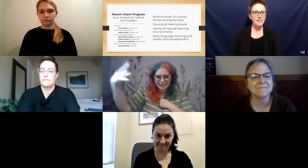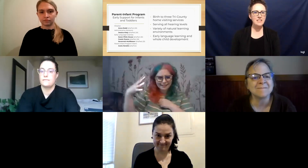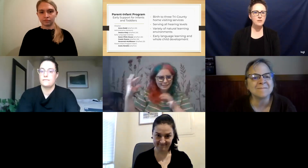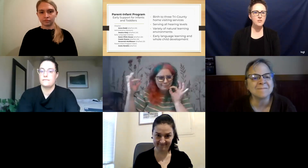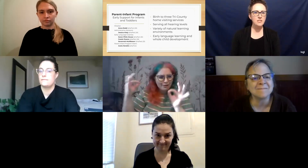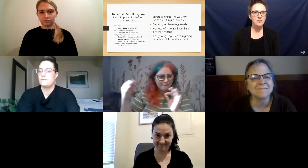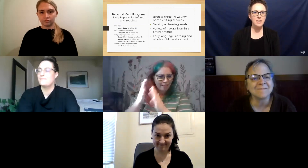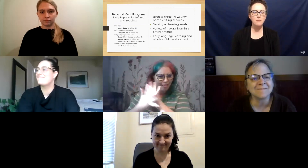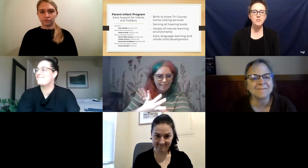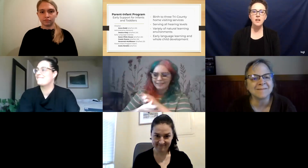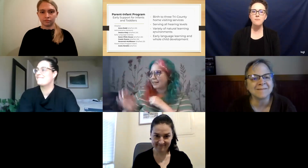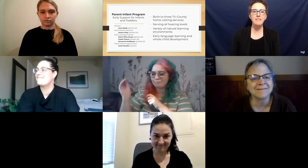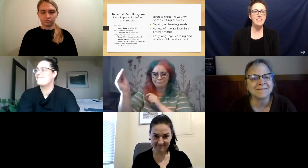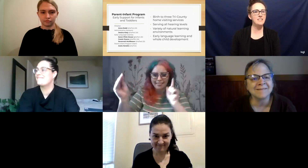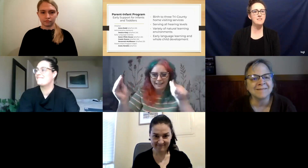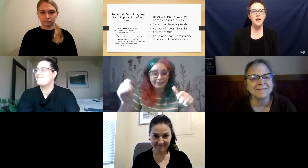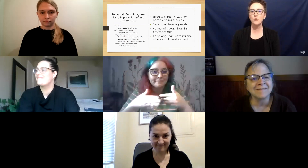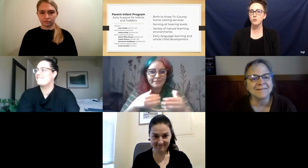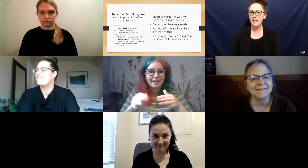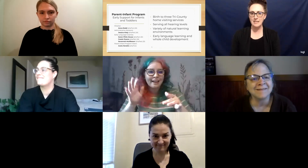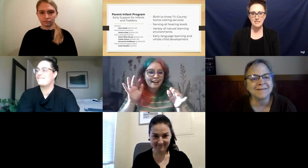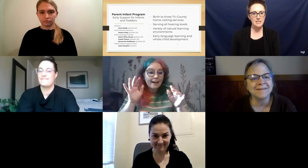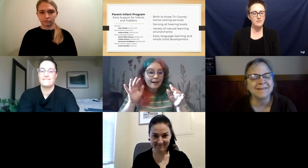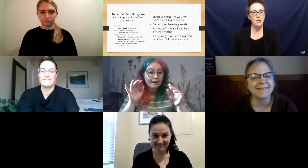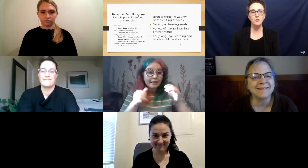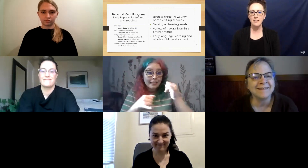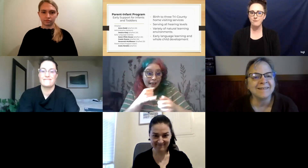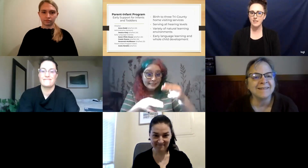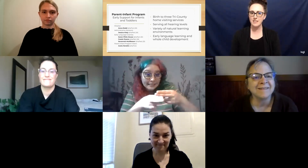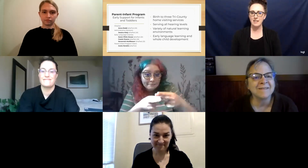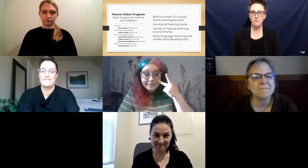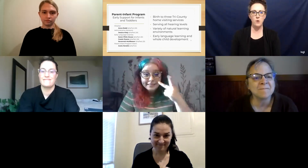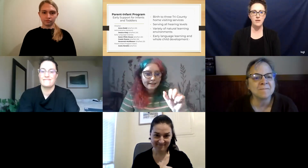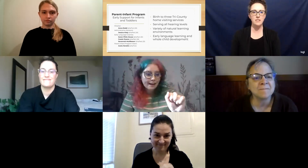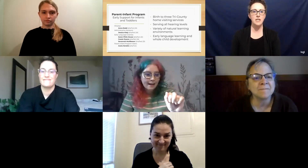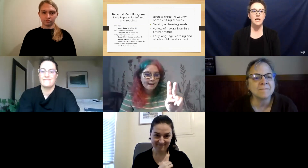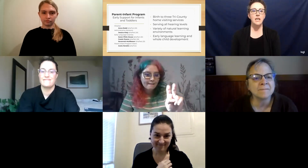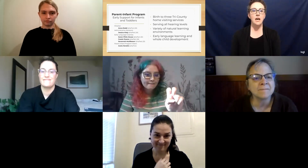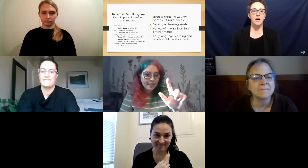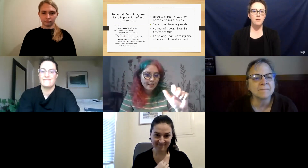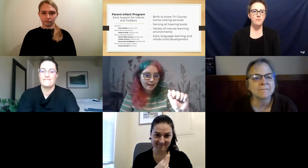And the last name you see on the slide, I'm sorry, my lighting is not great this evening. I'll try and fix that in a moment.